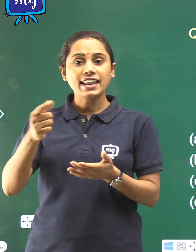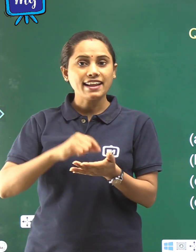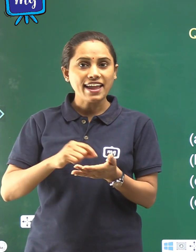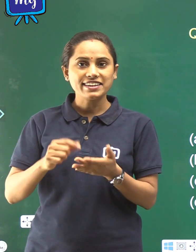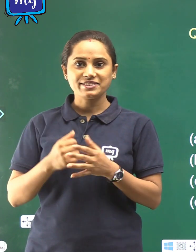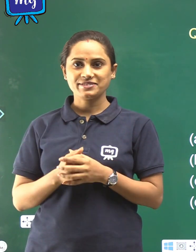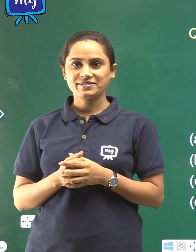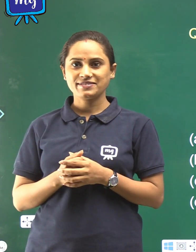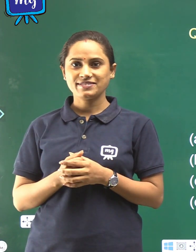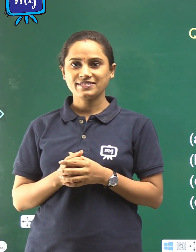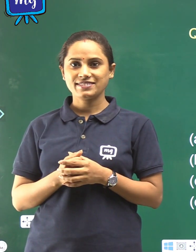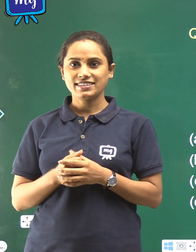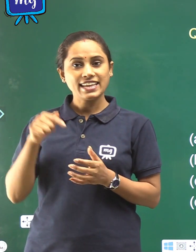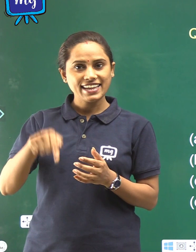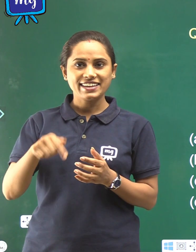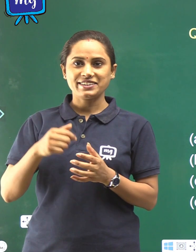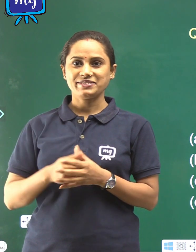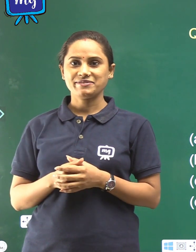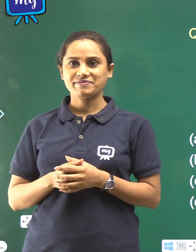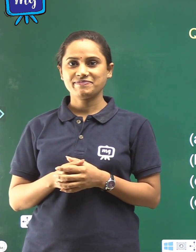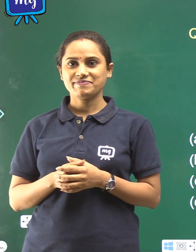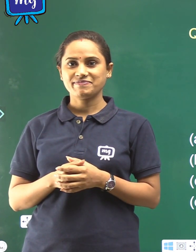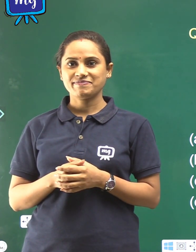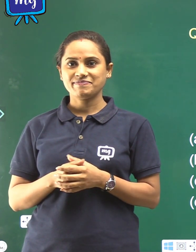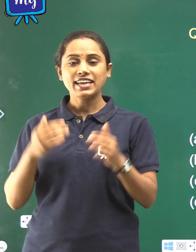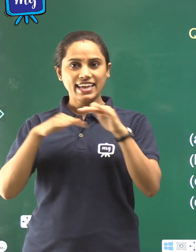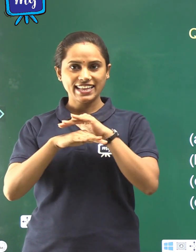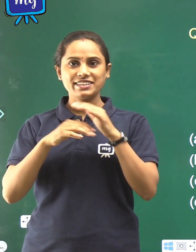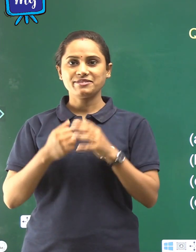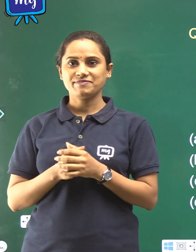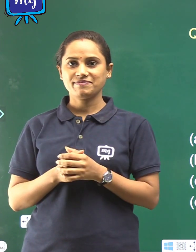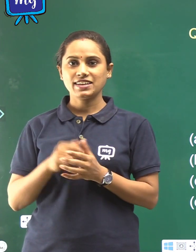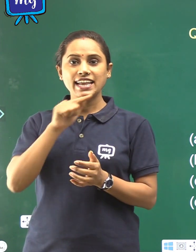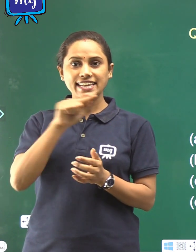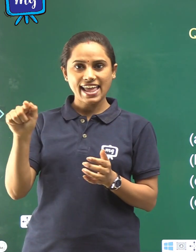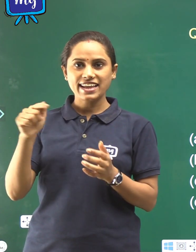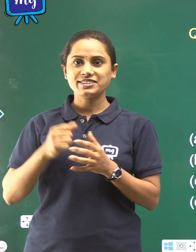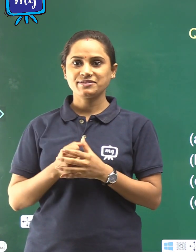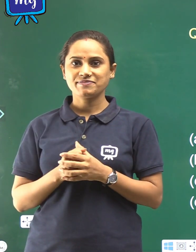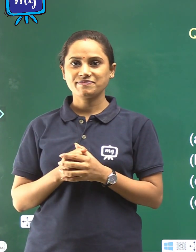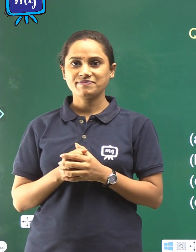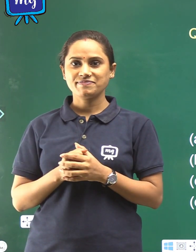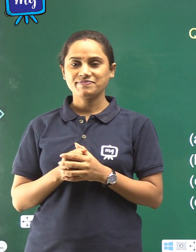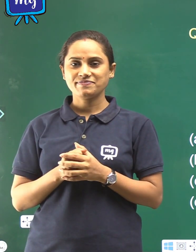write here. In dash